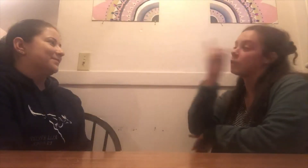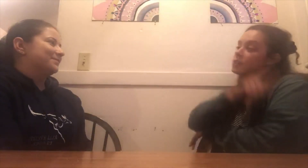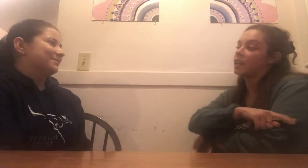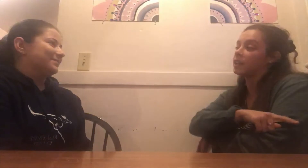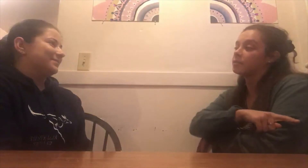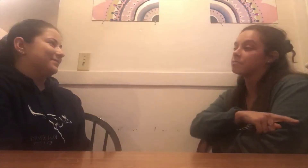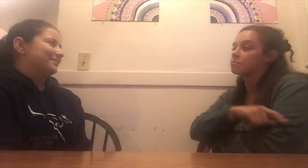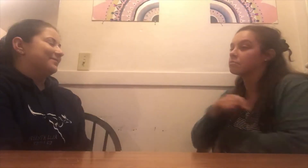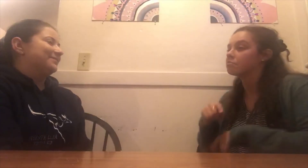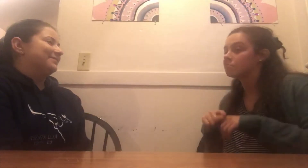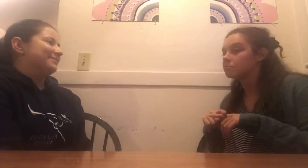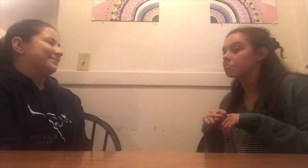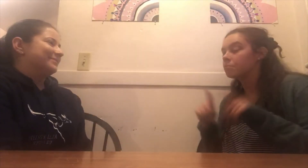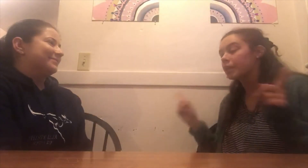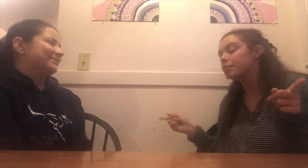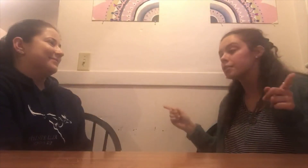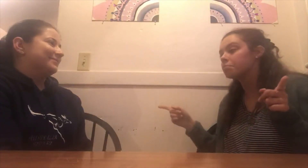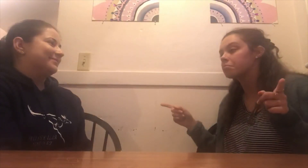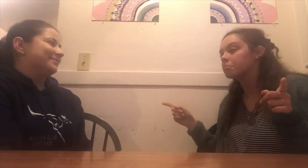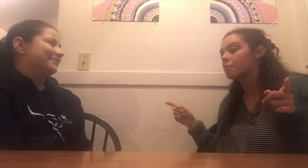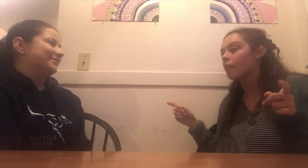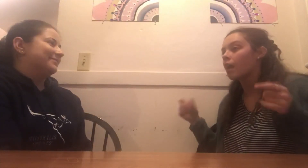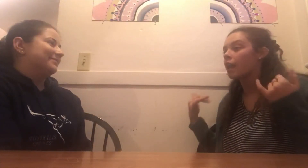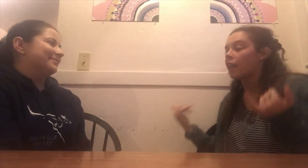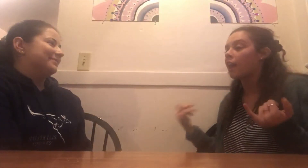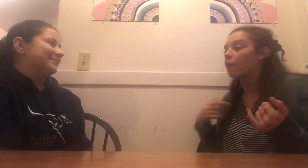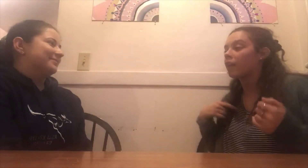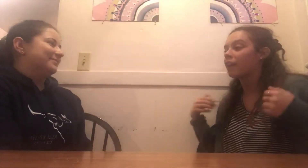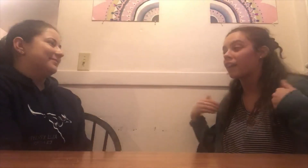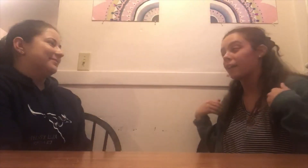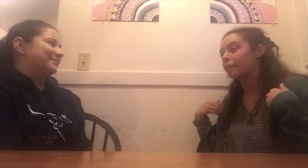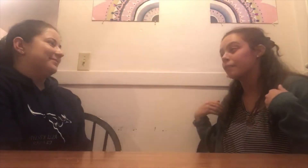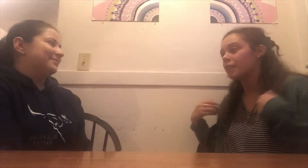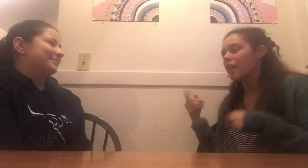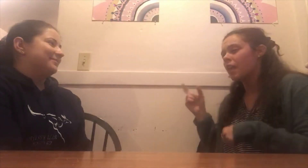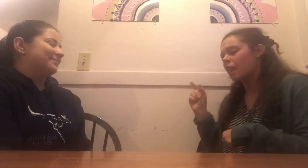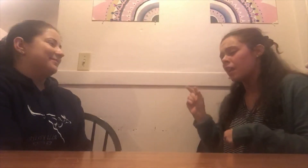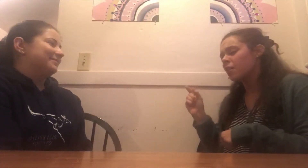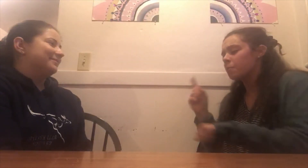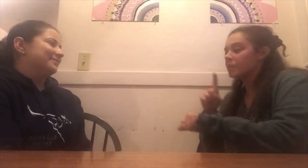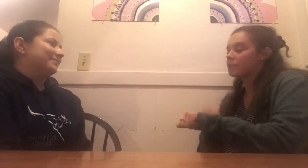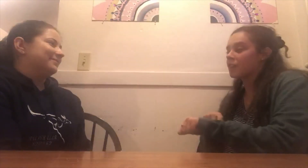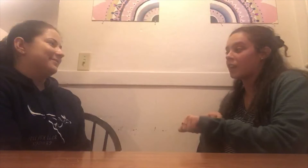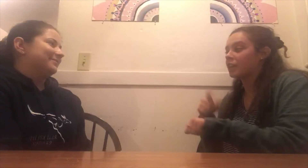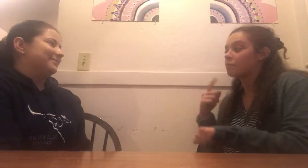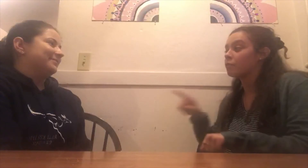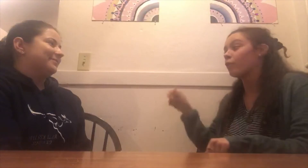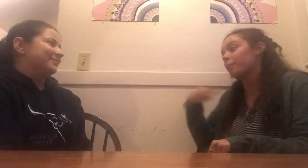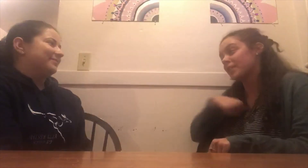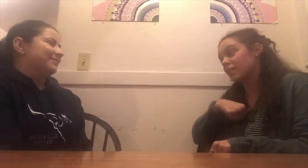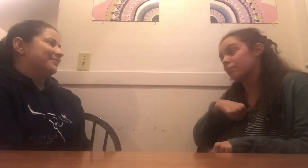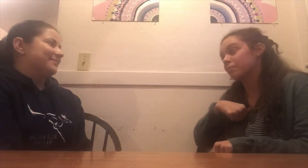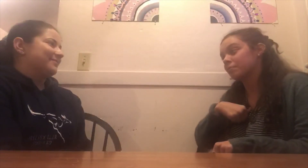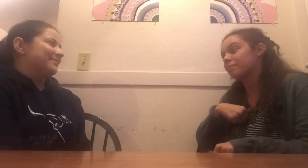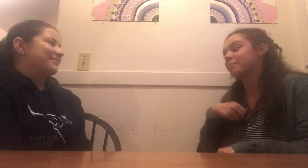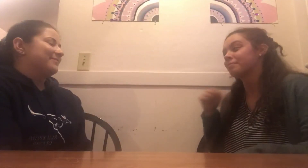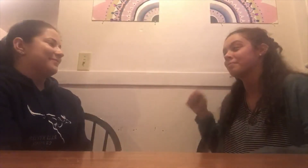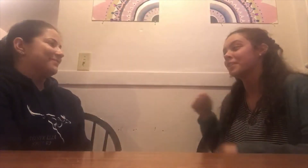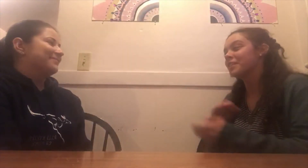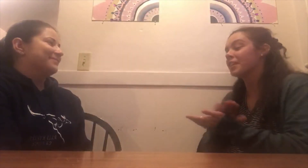day. But now I have a little bit of time for myself. It's nice.